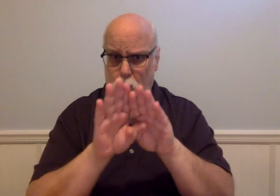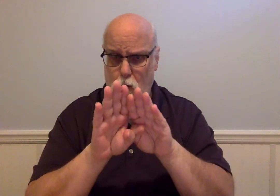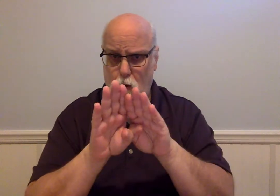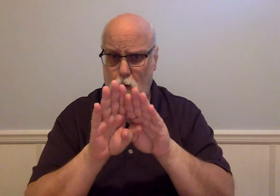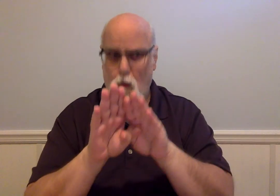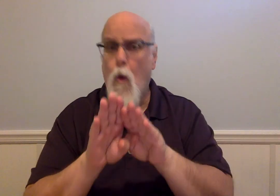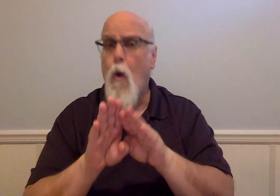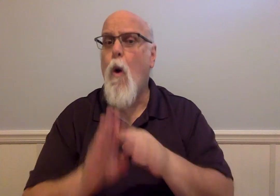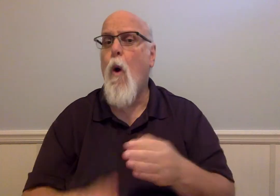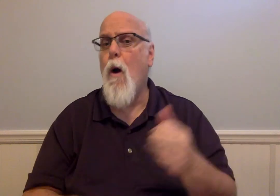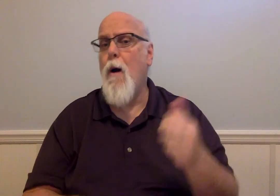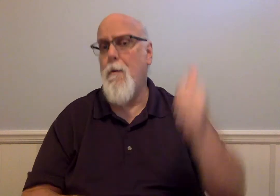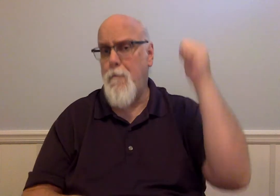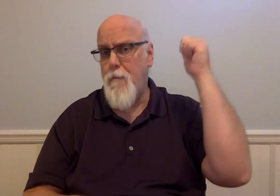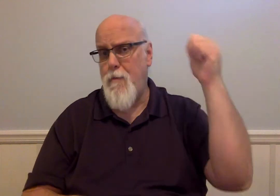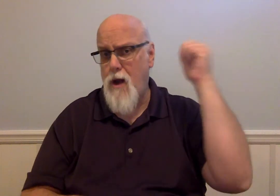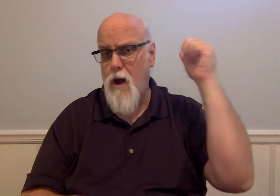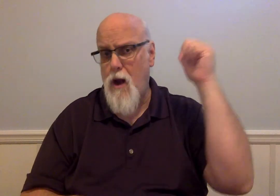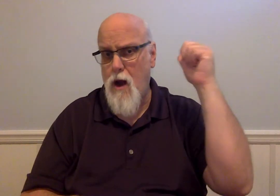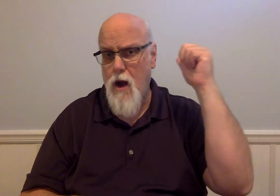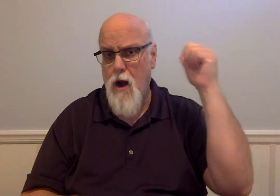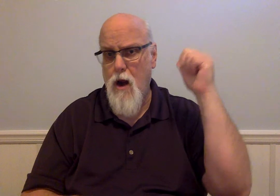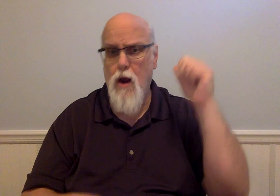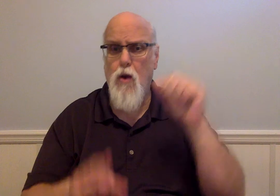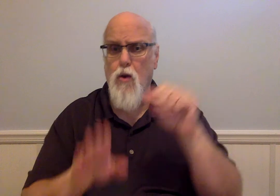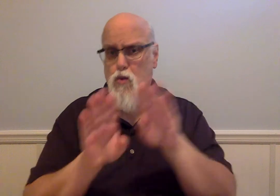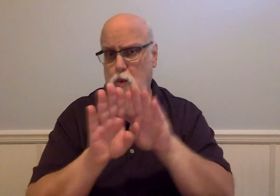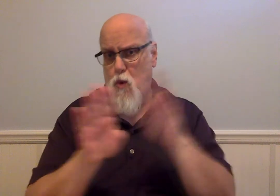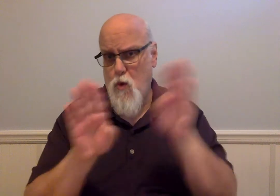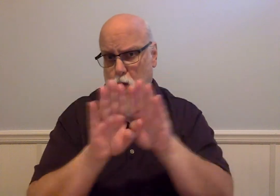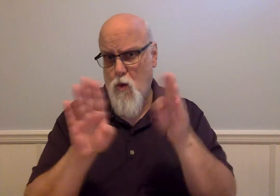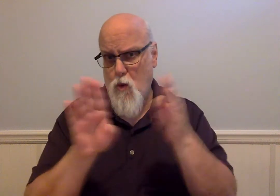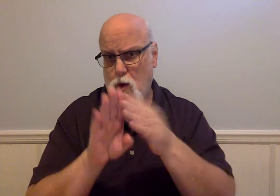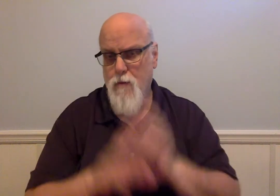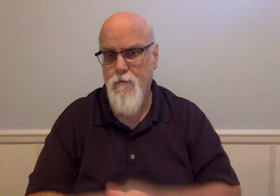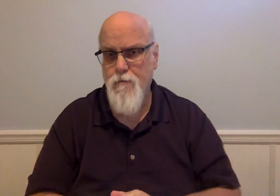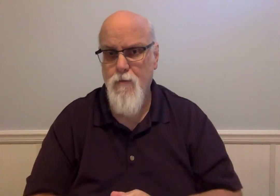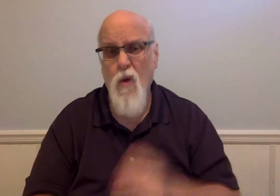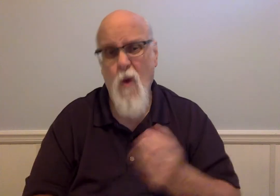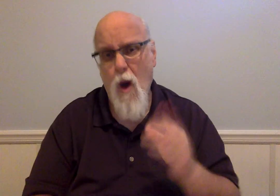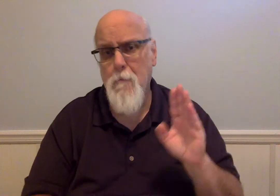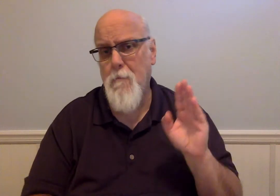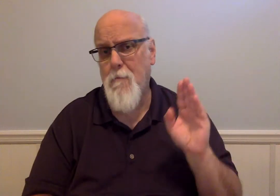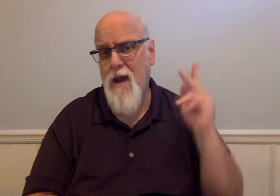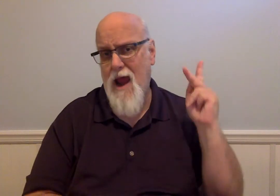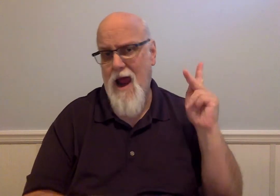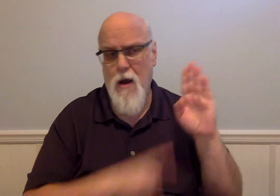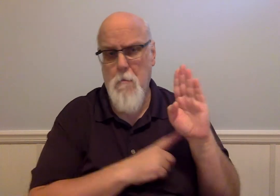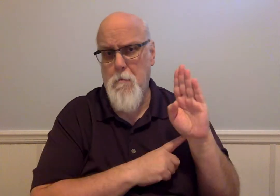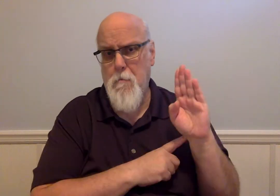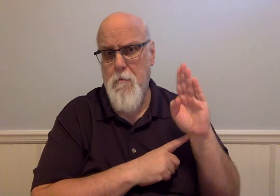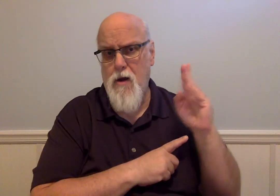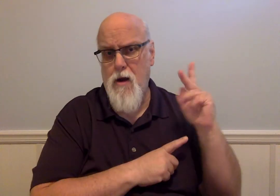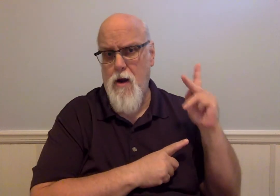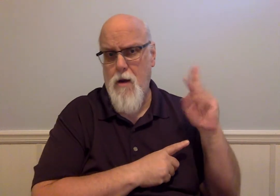door, or the back door, you just show behind you and sign door. Or